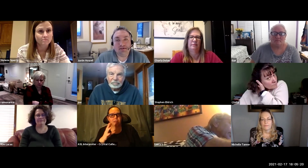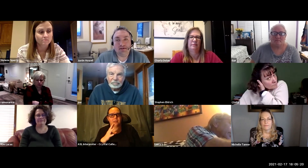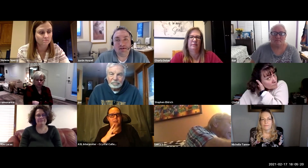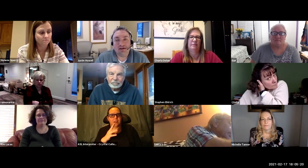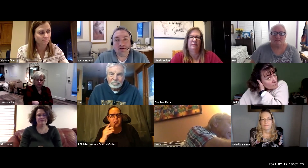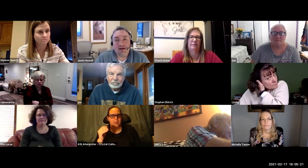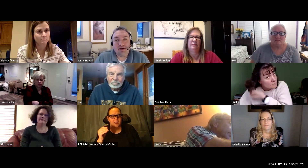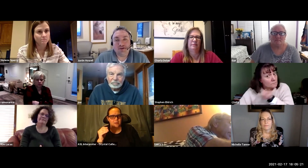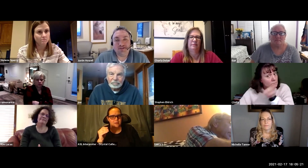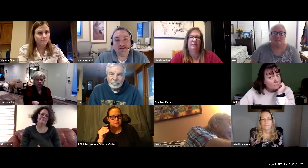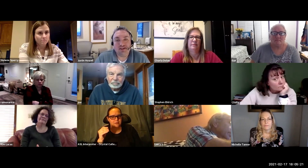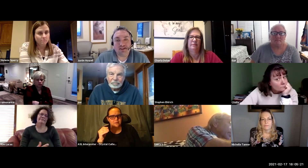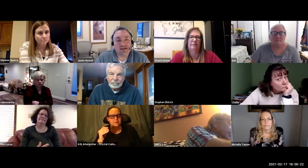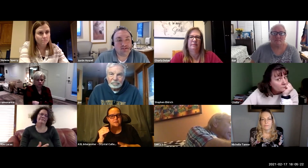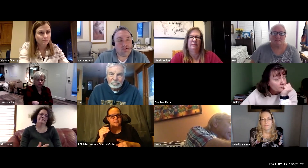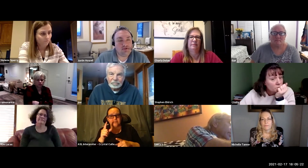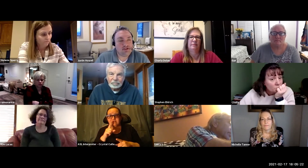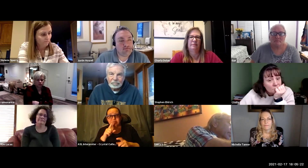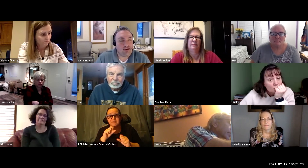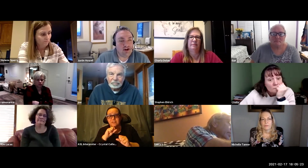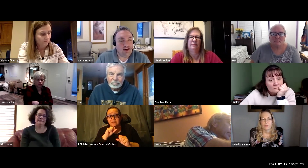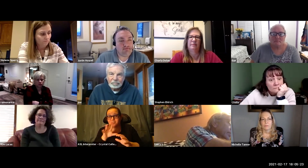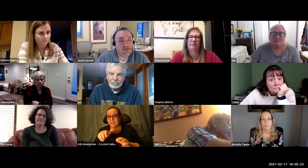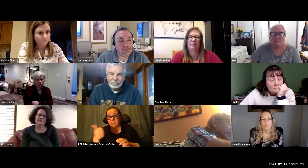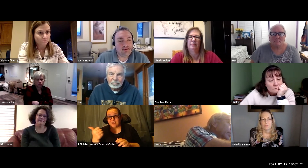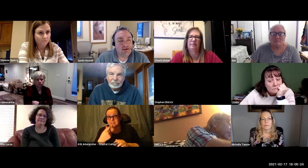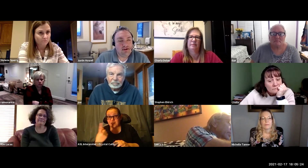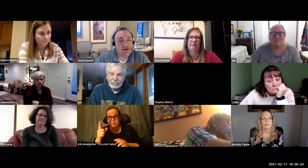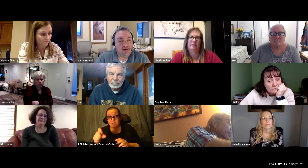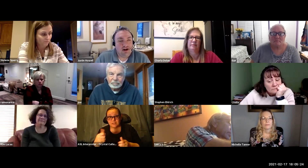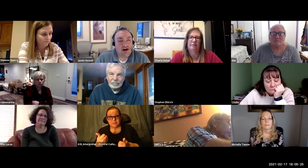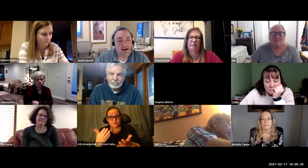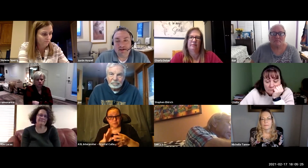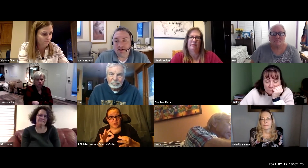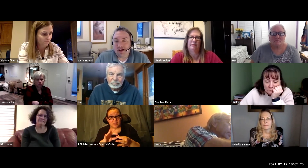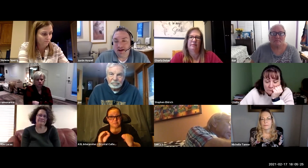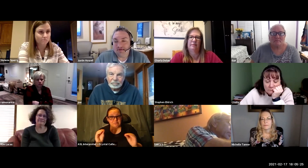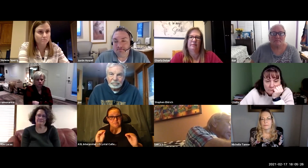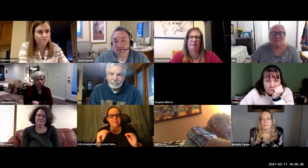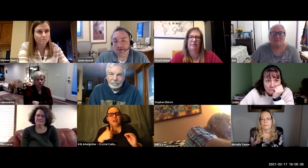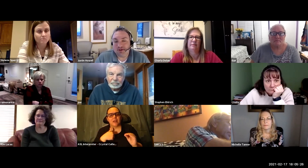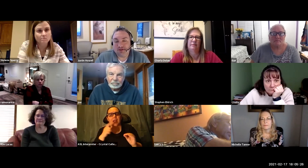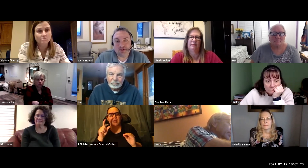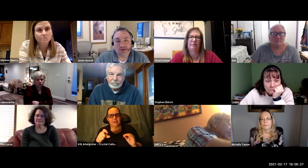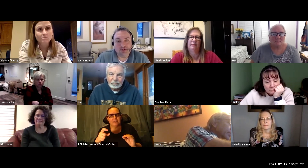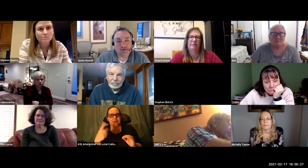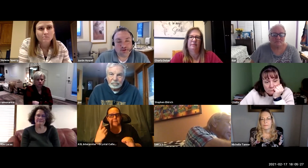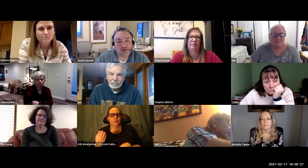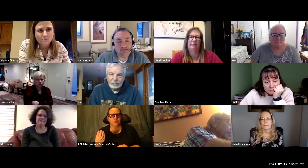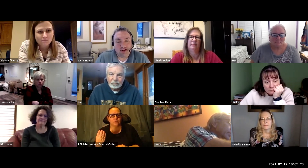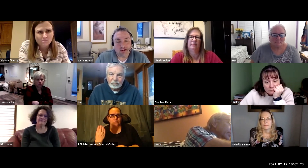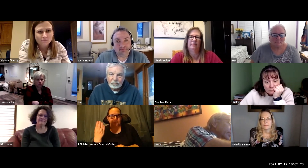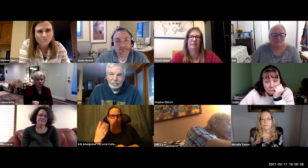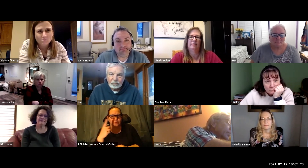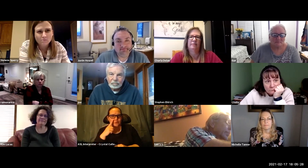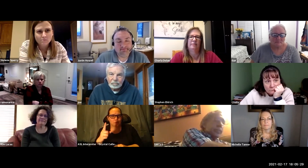And if there's nothing else anyone needs to bring up, I need a motion to adjourn